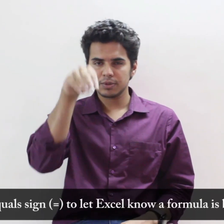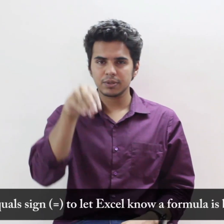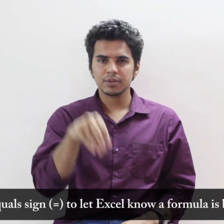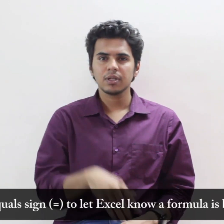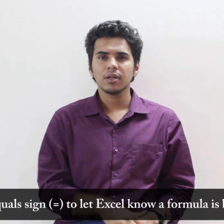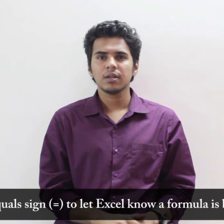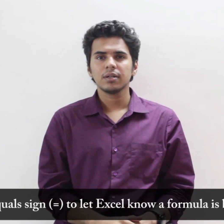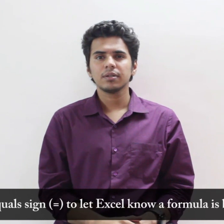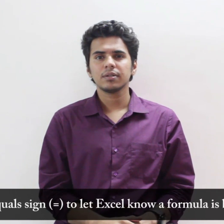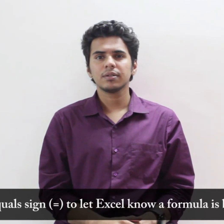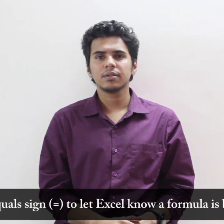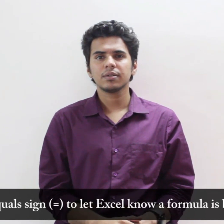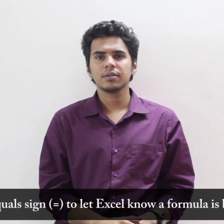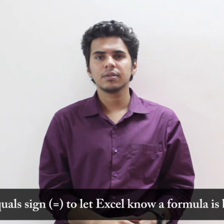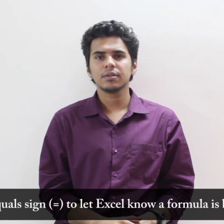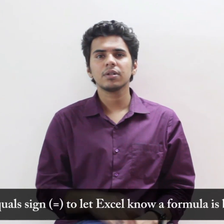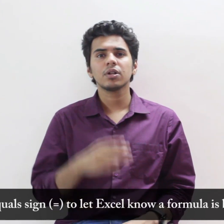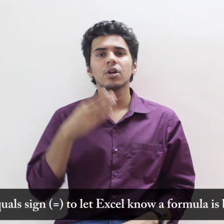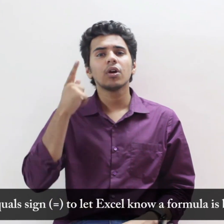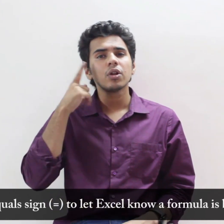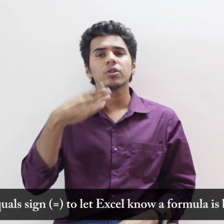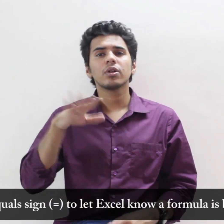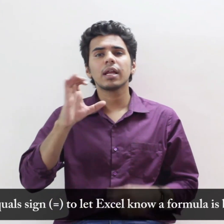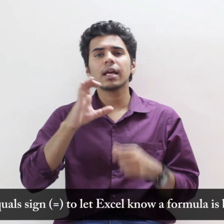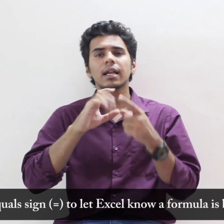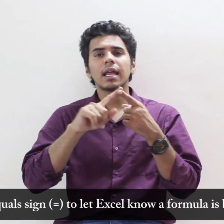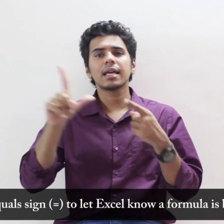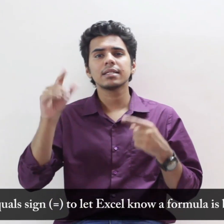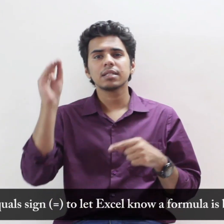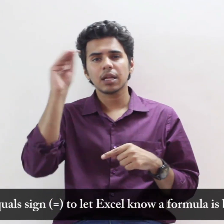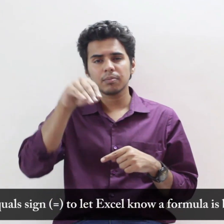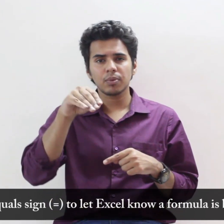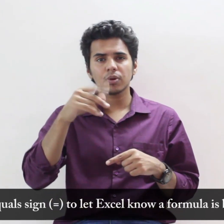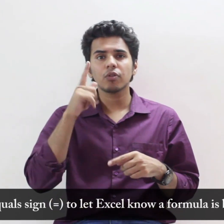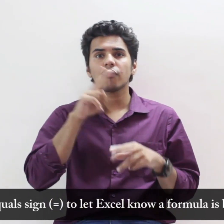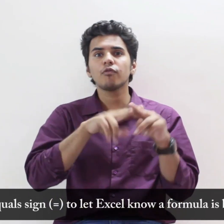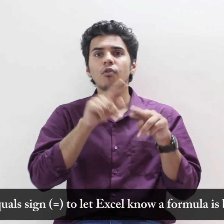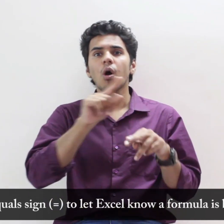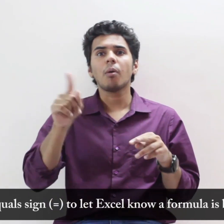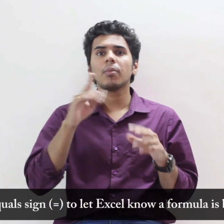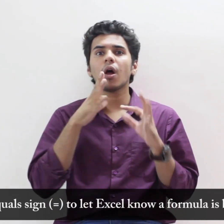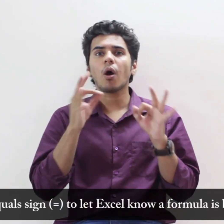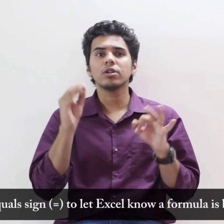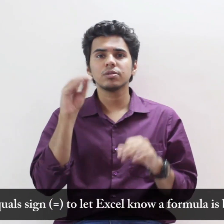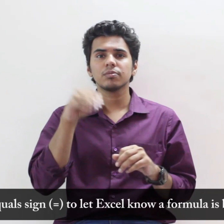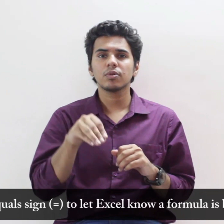Type the equal sign is equal to let Excel know the formula is being defined.